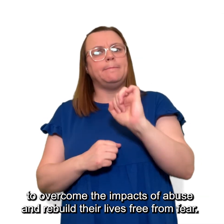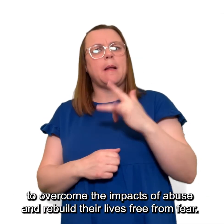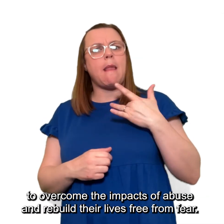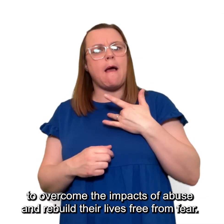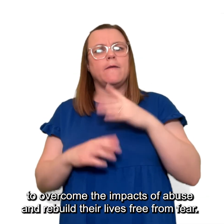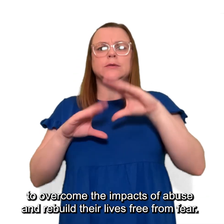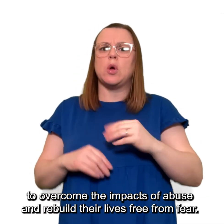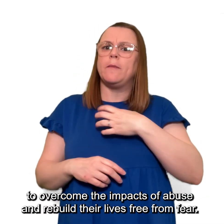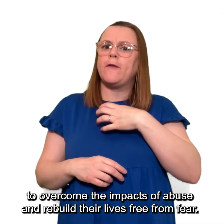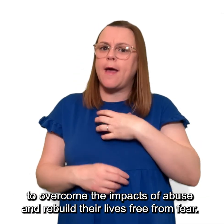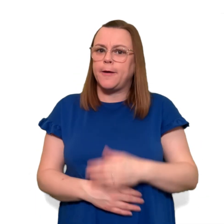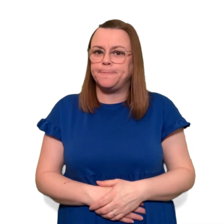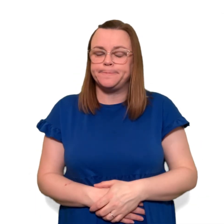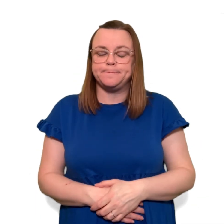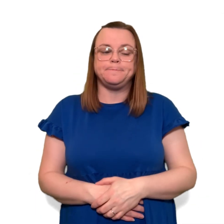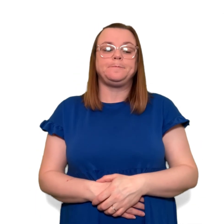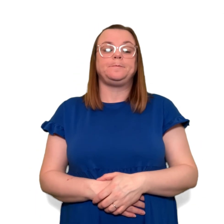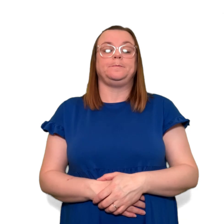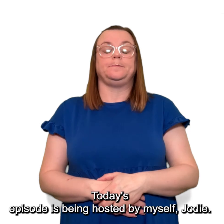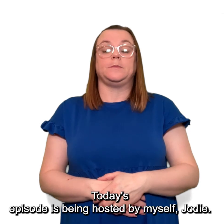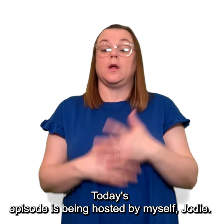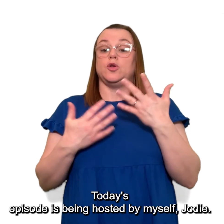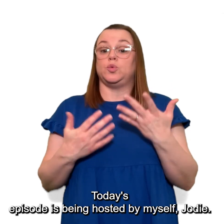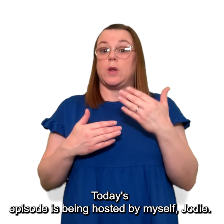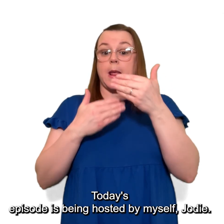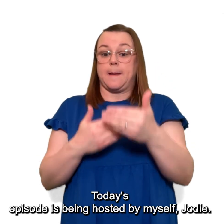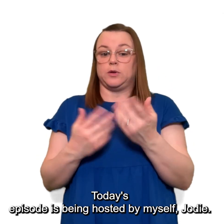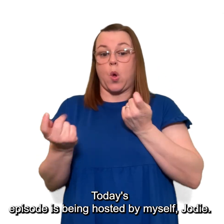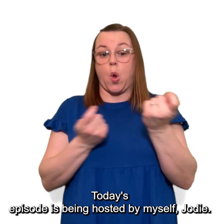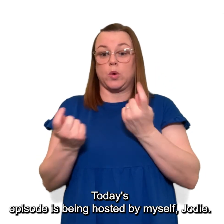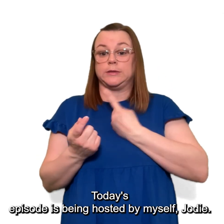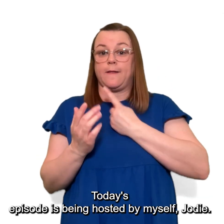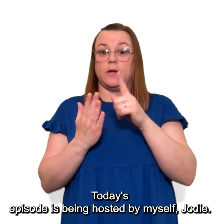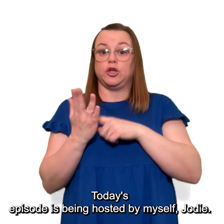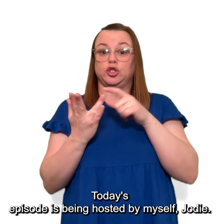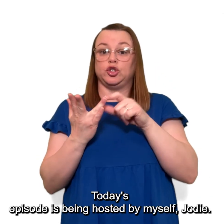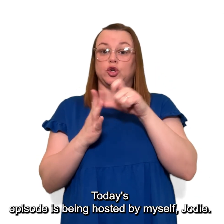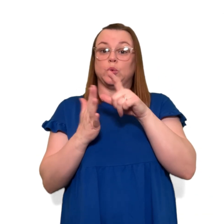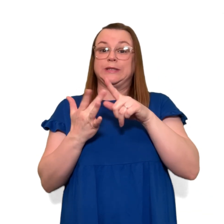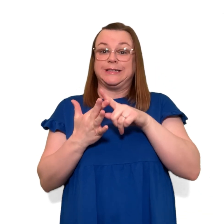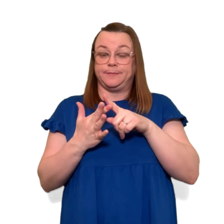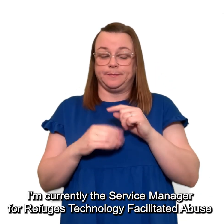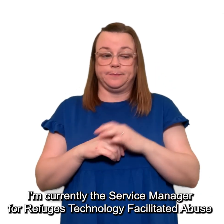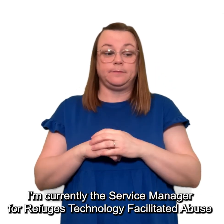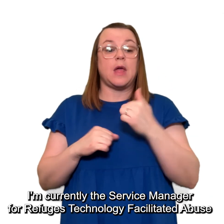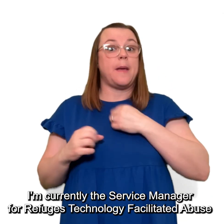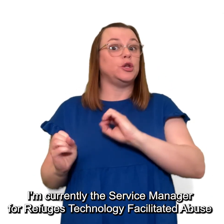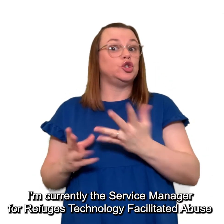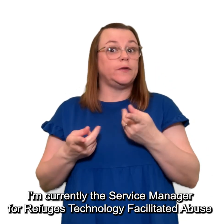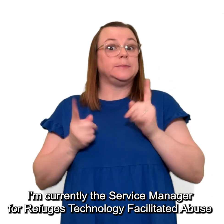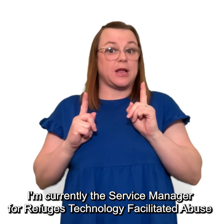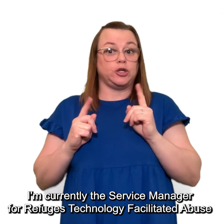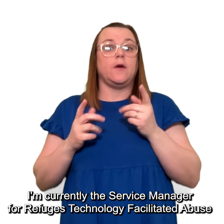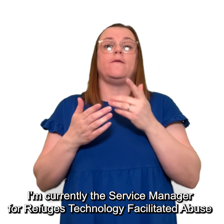their lives, free from fear. Today's episode is being hosted by myself, Jodie. I'm currently the